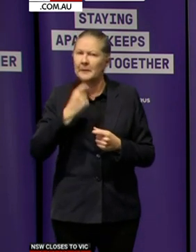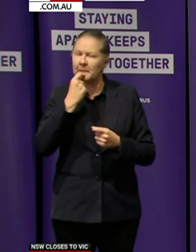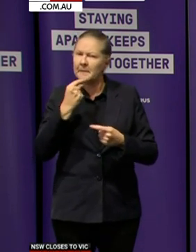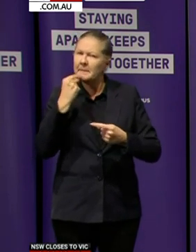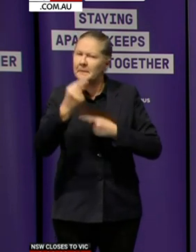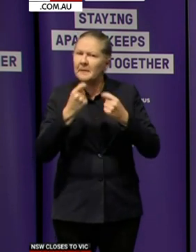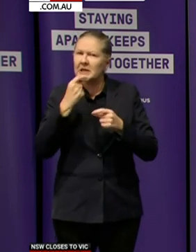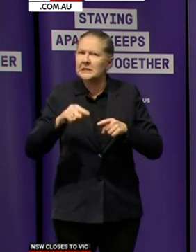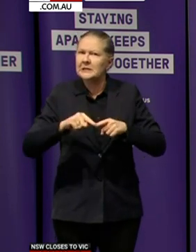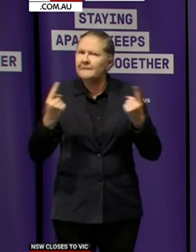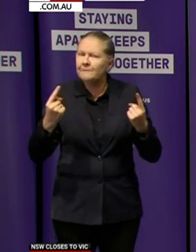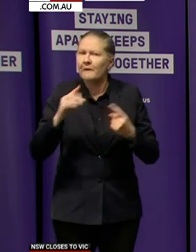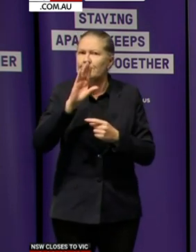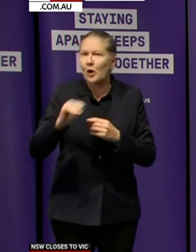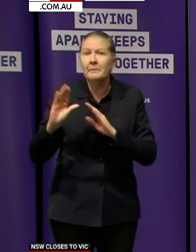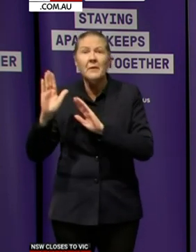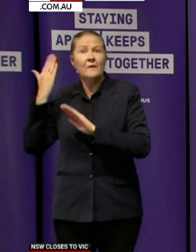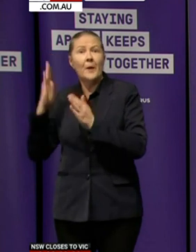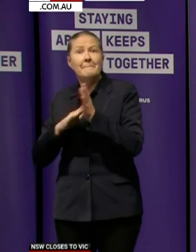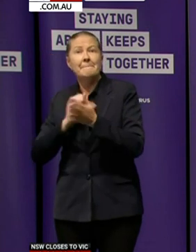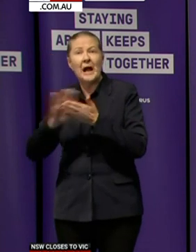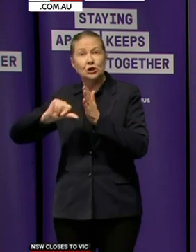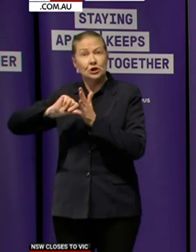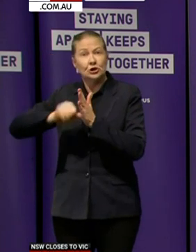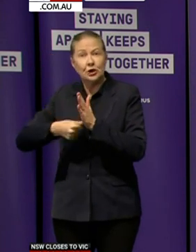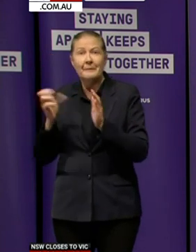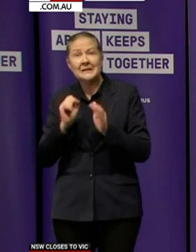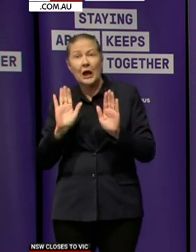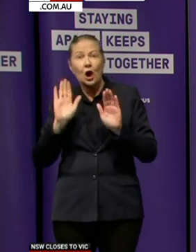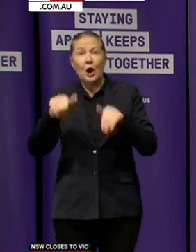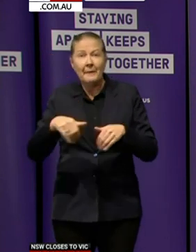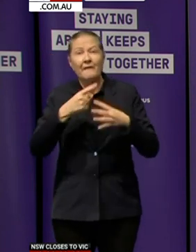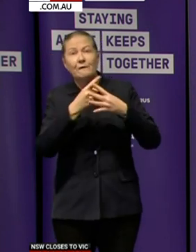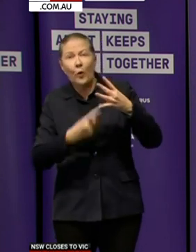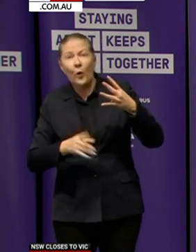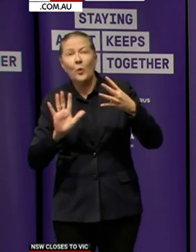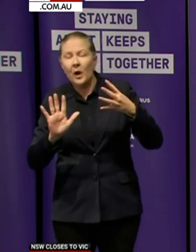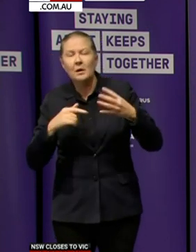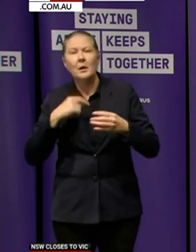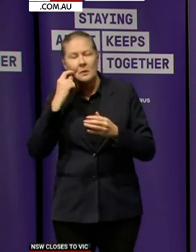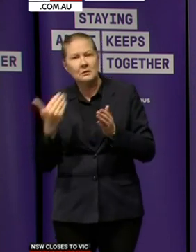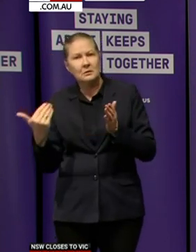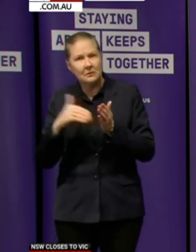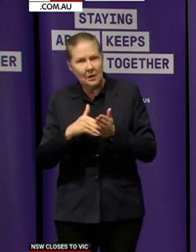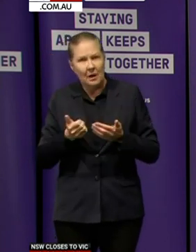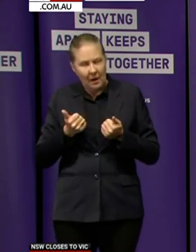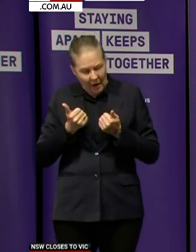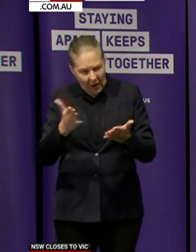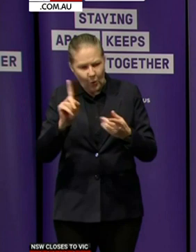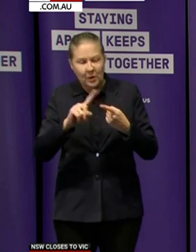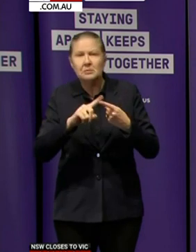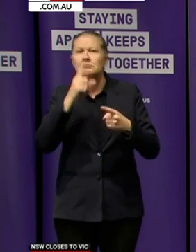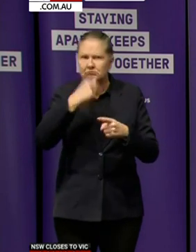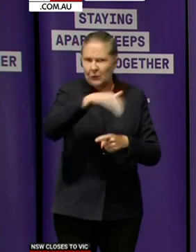time as compared to last time. You will be able to go out to go to work if you have